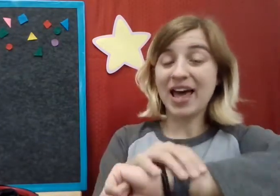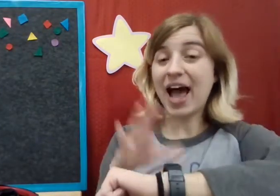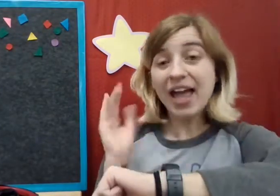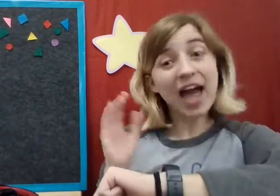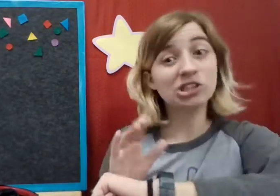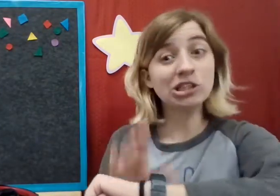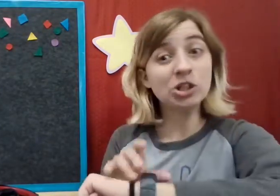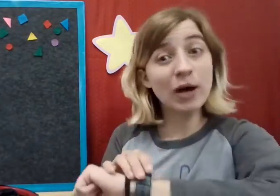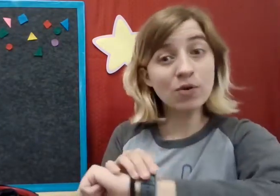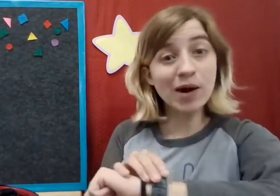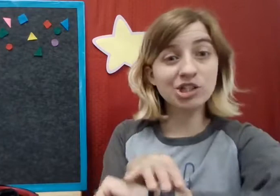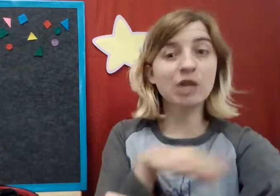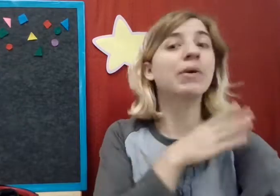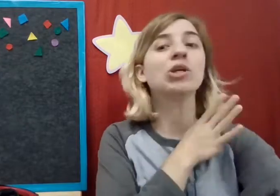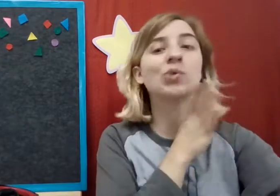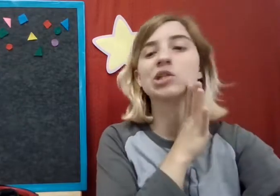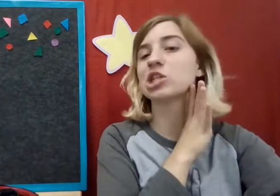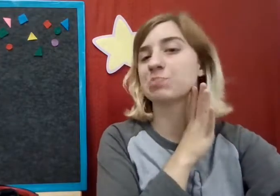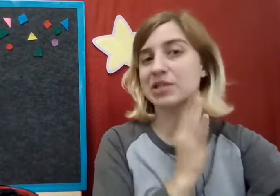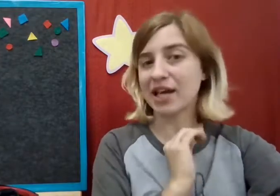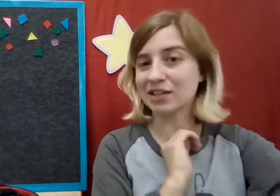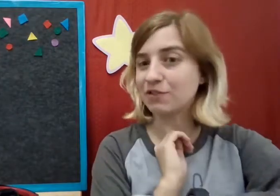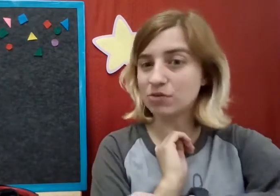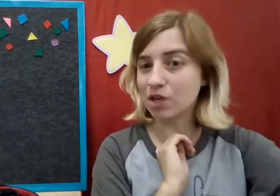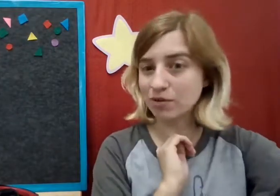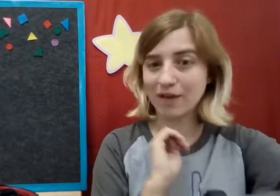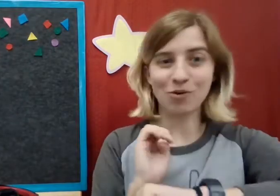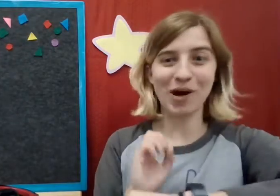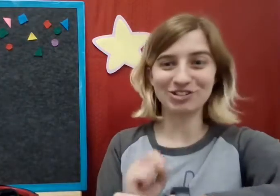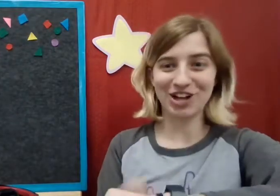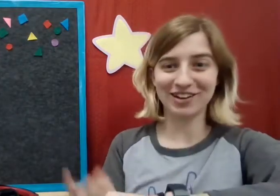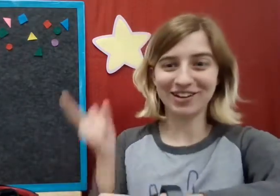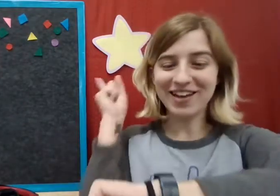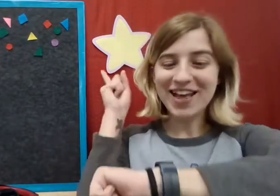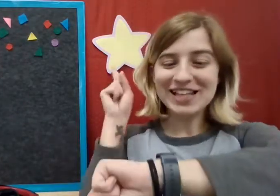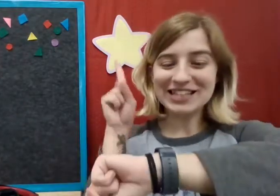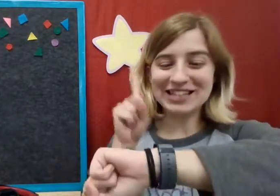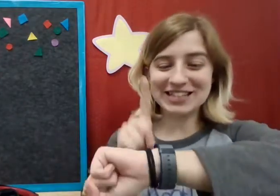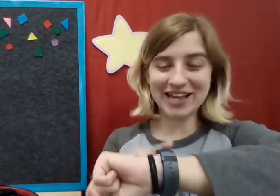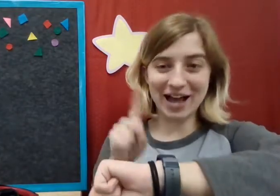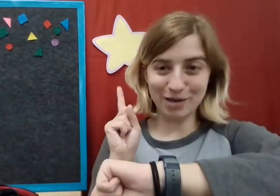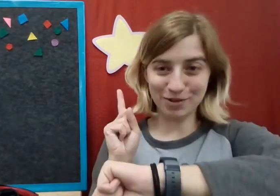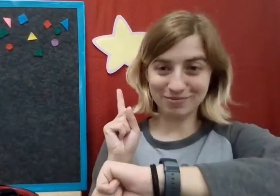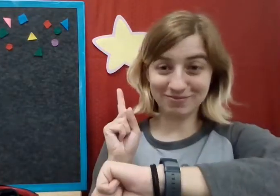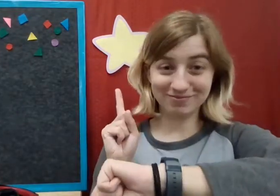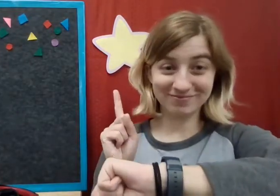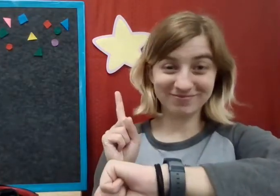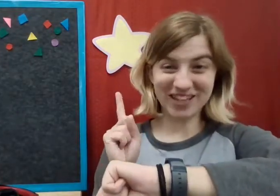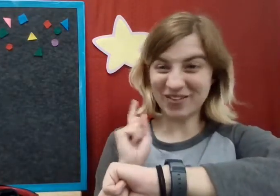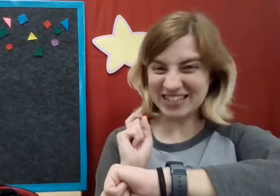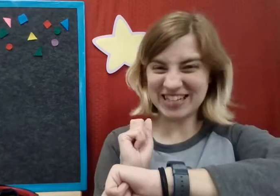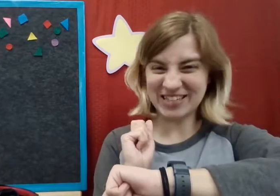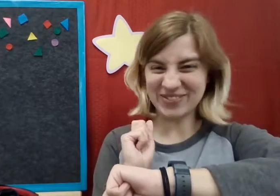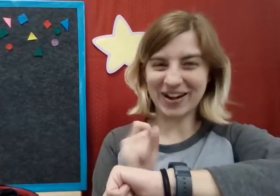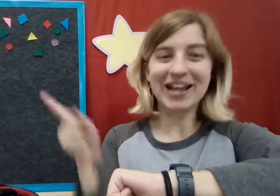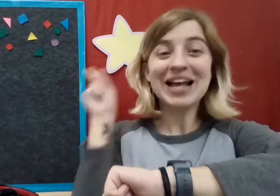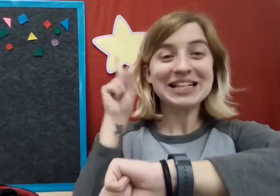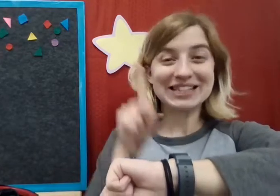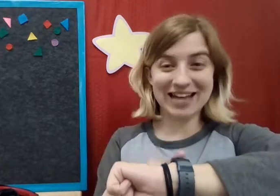I actually do have a watch on, but you can just pretend if you don't have a watch on. Time. That one's an easy one, right?